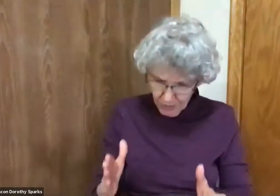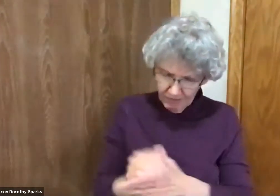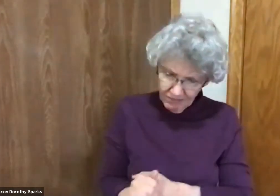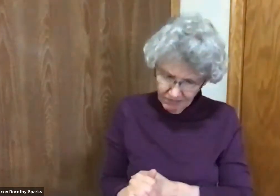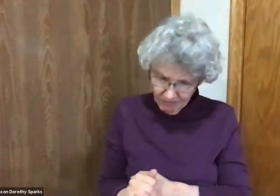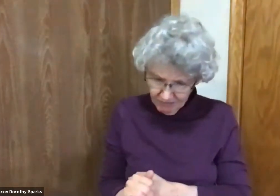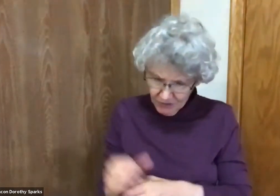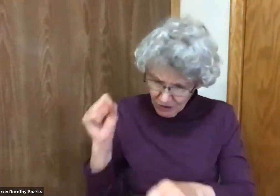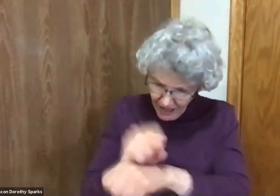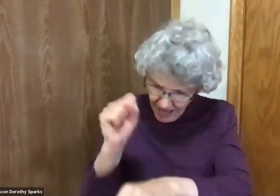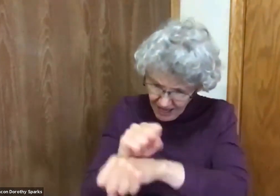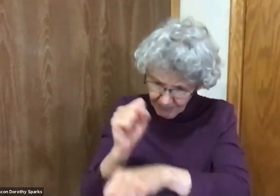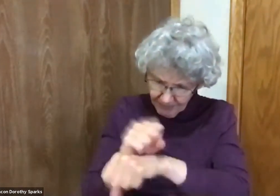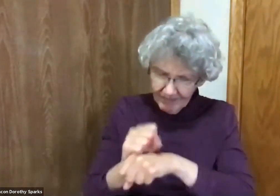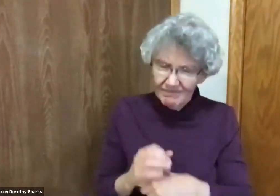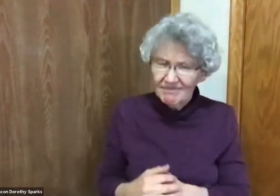their students,